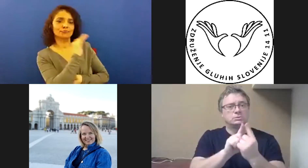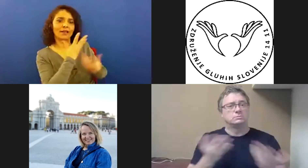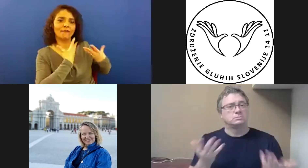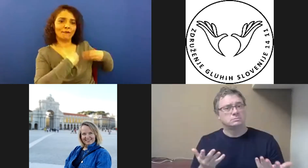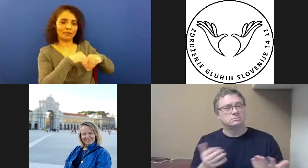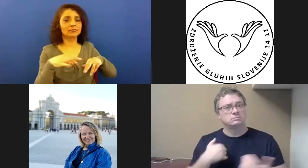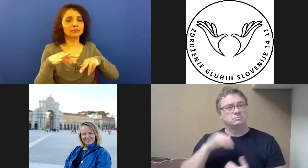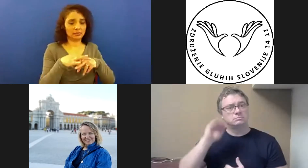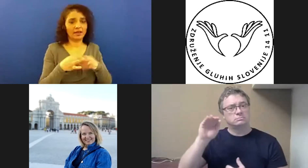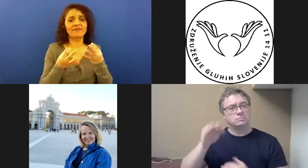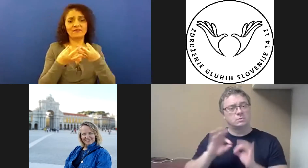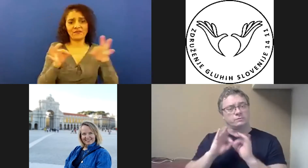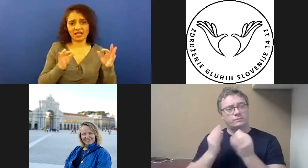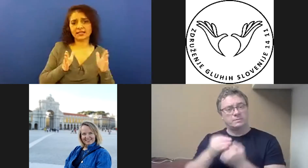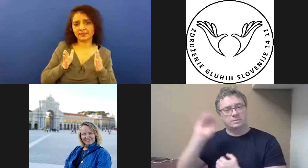Find a good man.